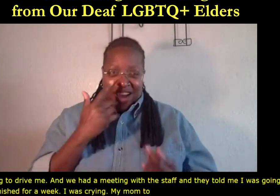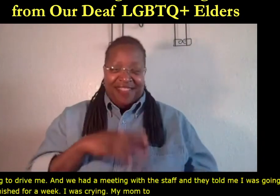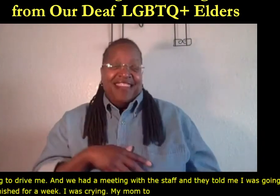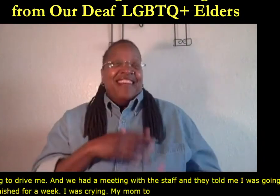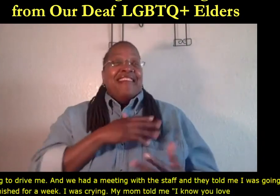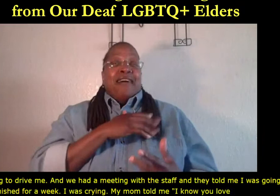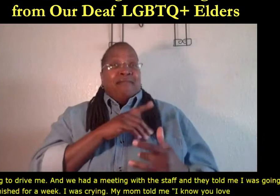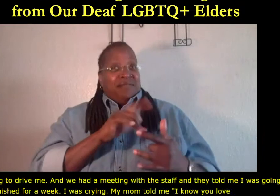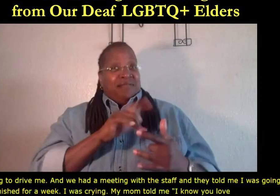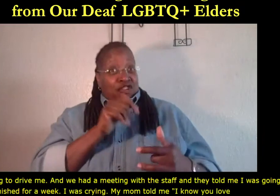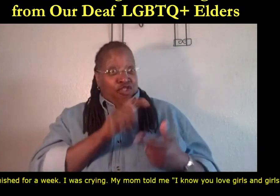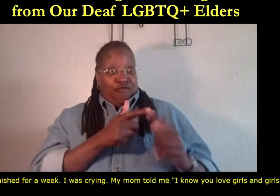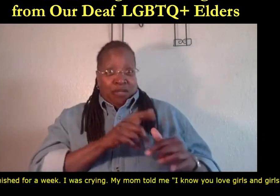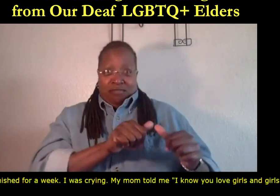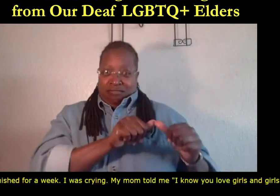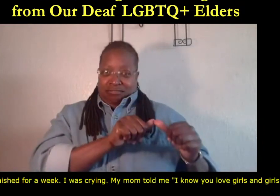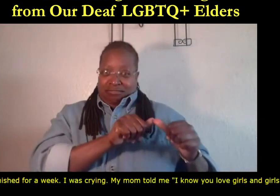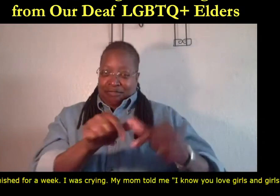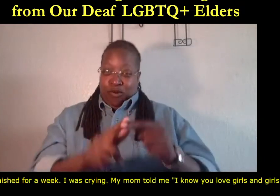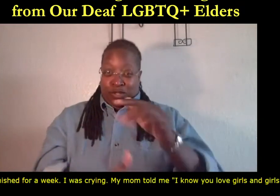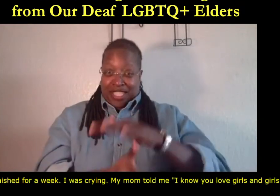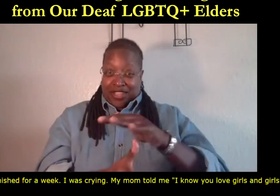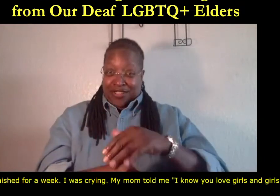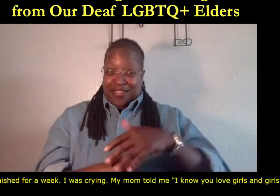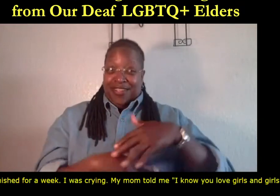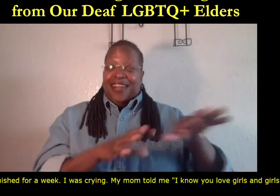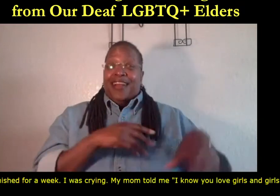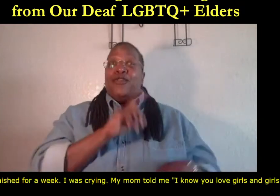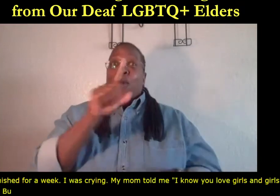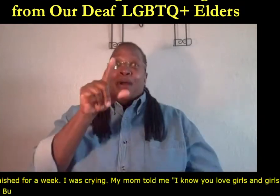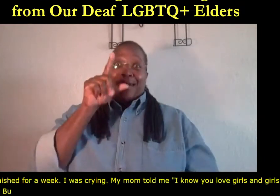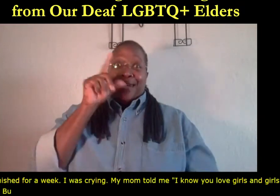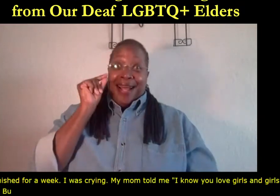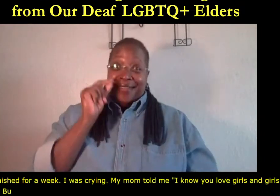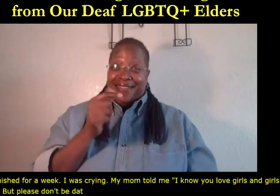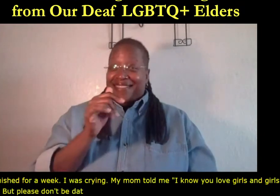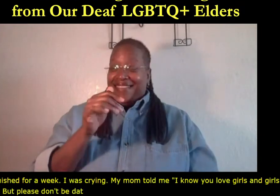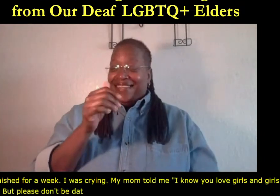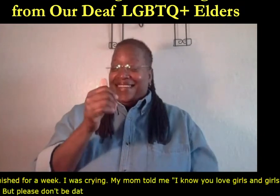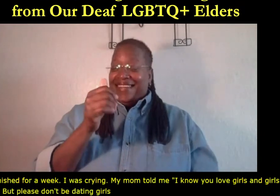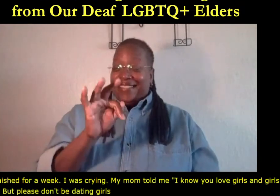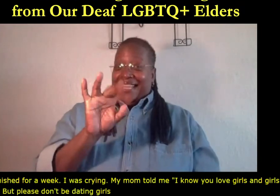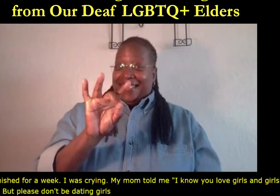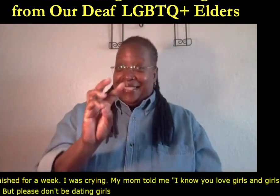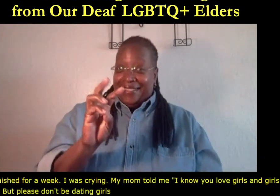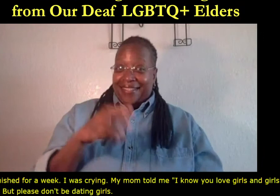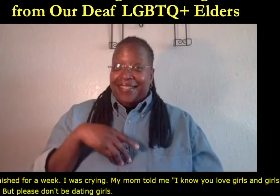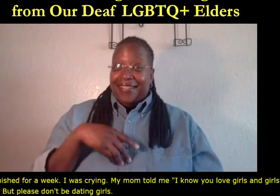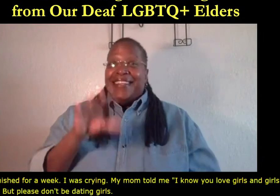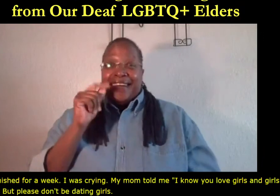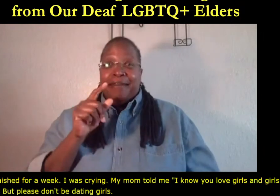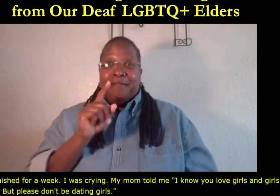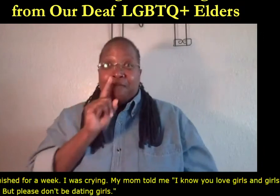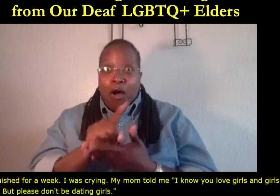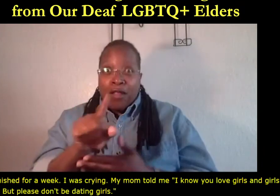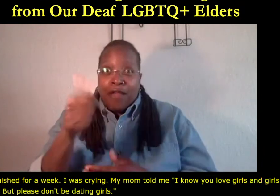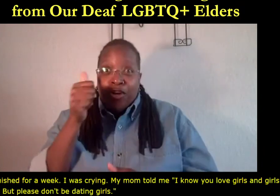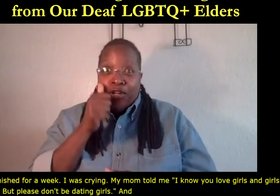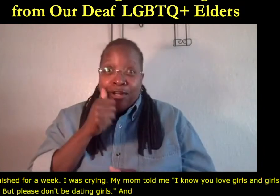away you know and i stopped crying and my i still had my girlfriend until we were seniors and then at gallaudet in 1986